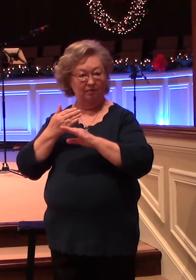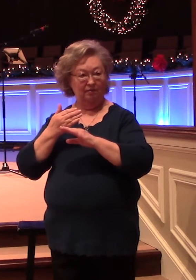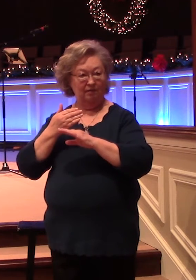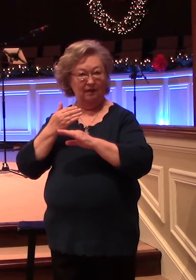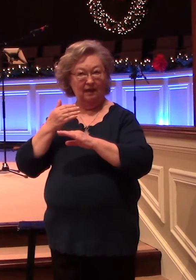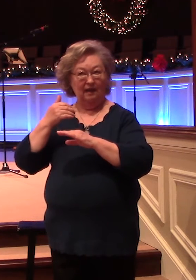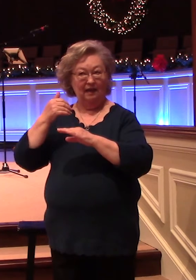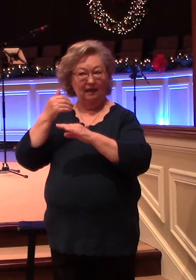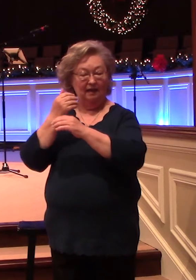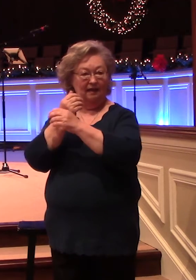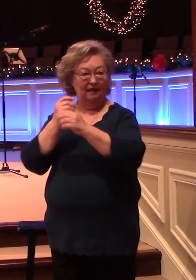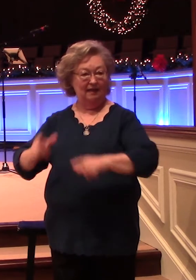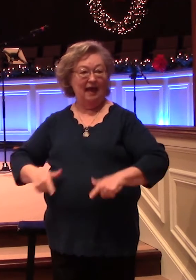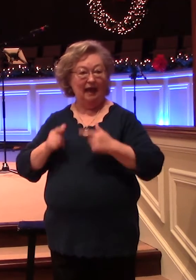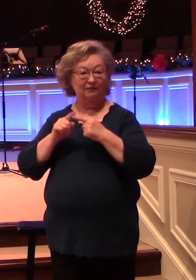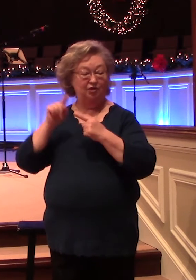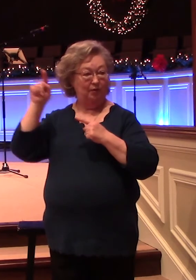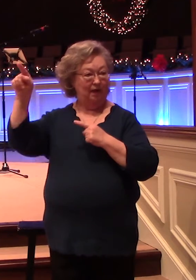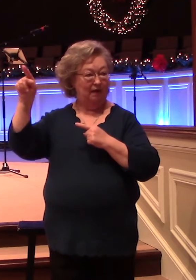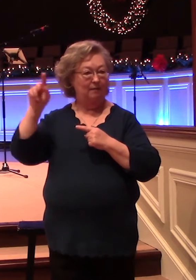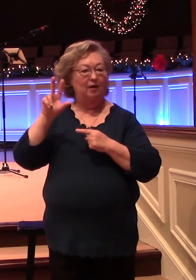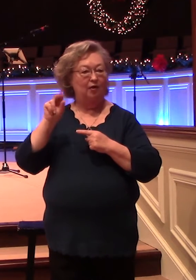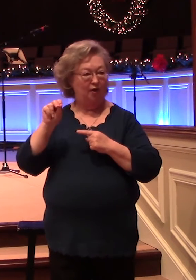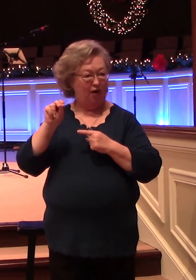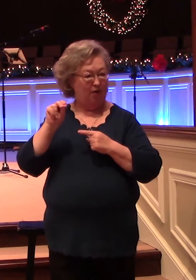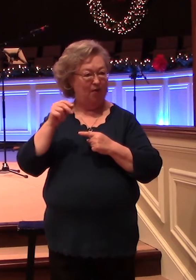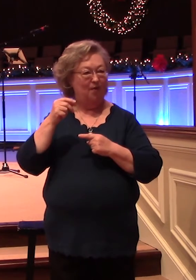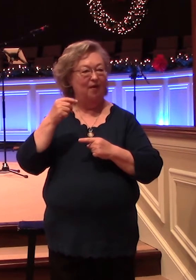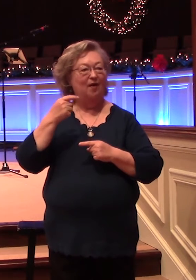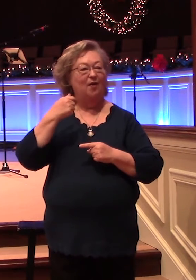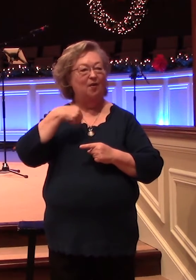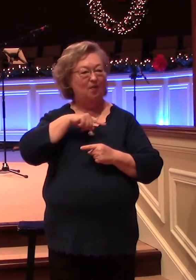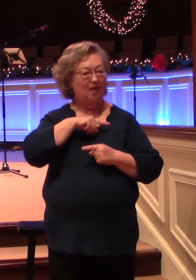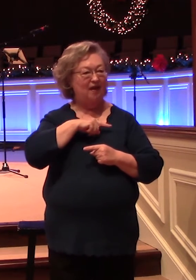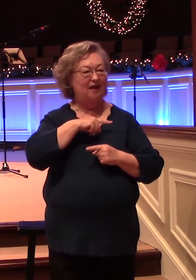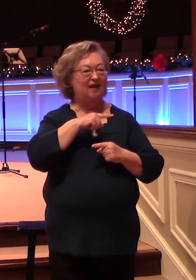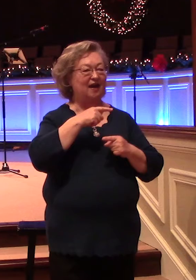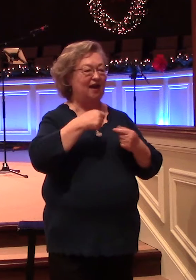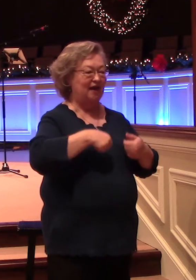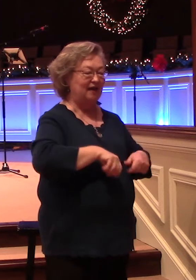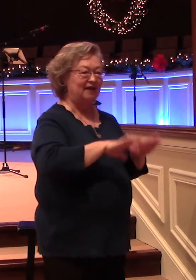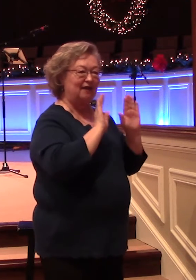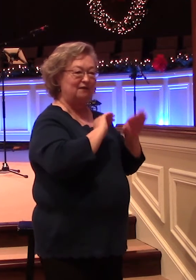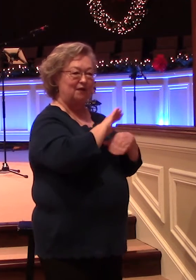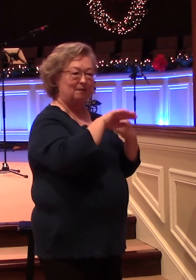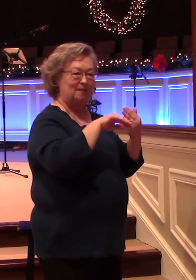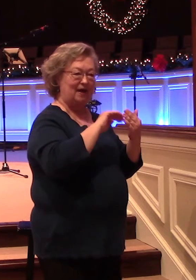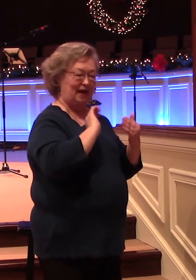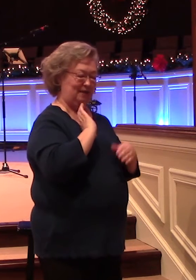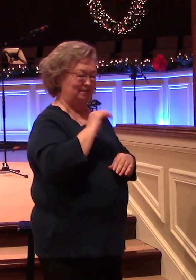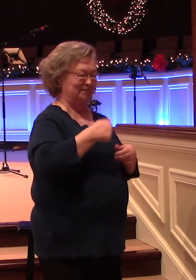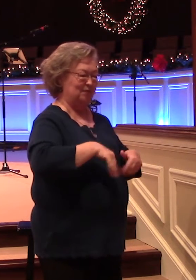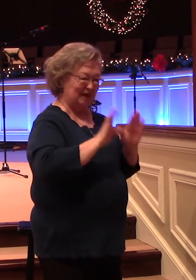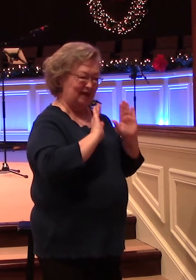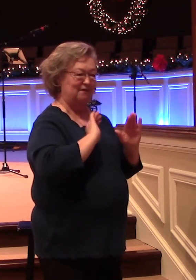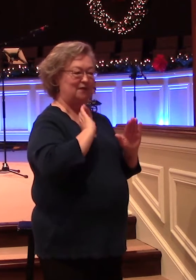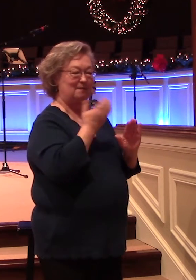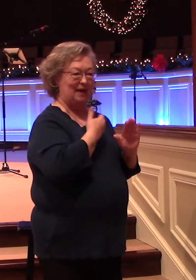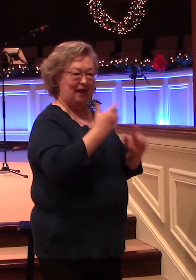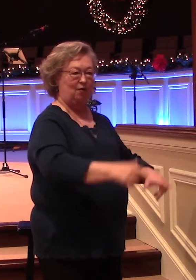this for you, you do this for each other. Jesus says, I don't need you to wash my feet.